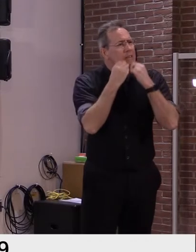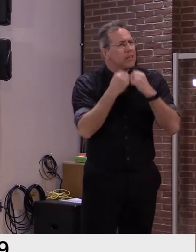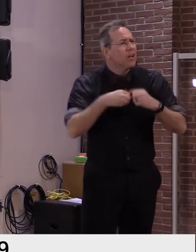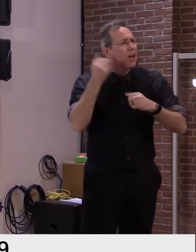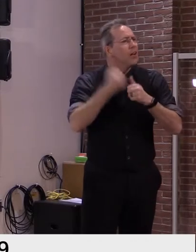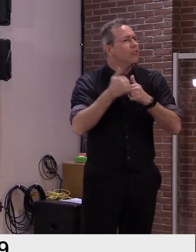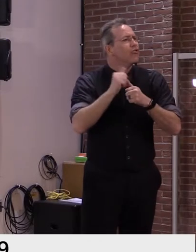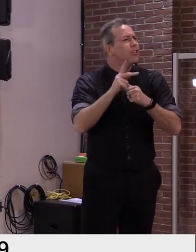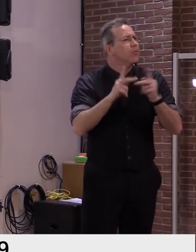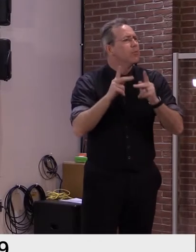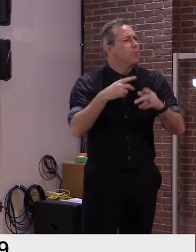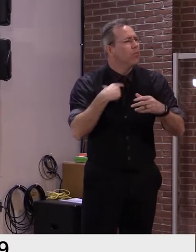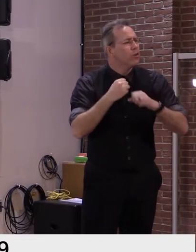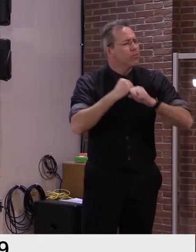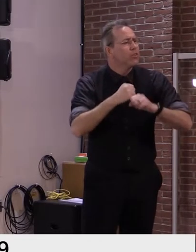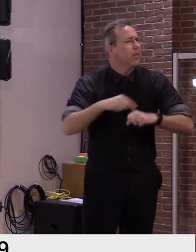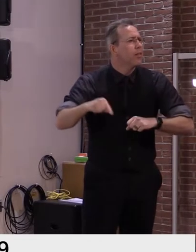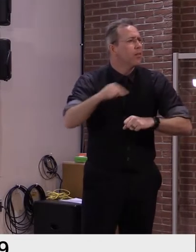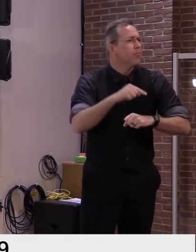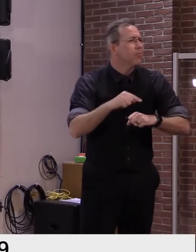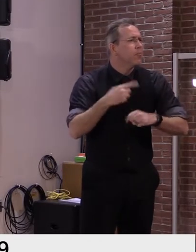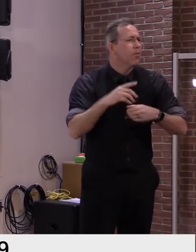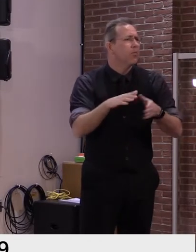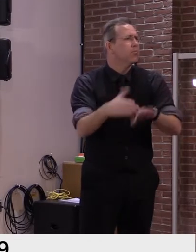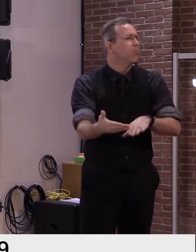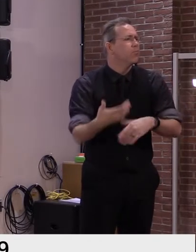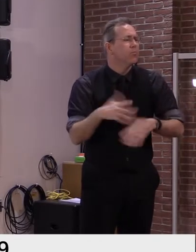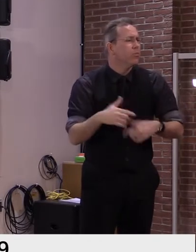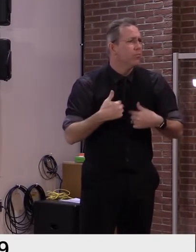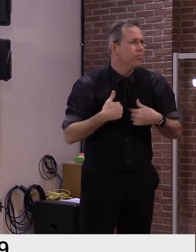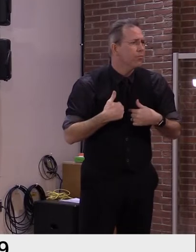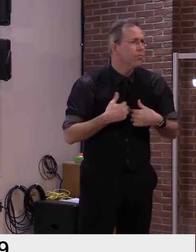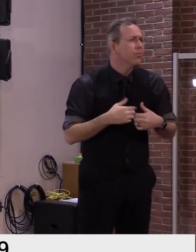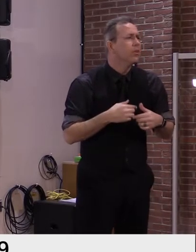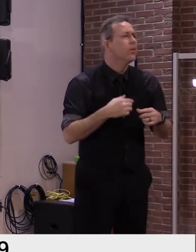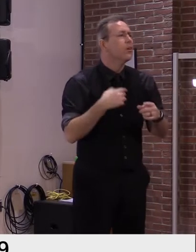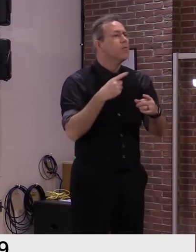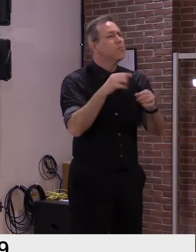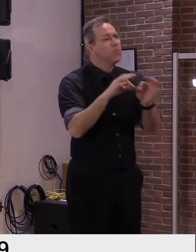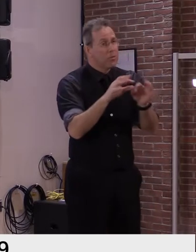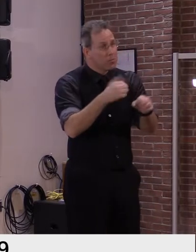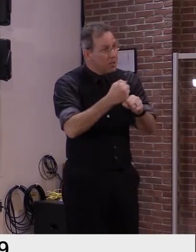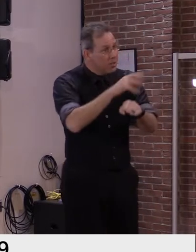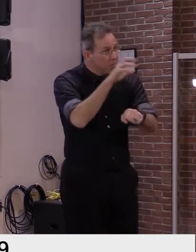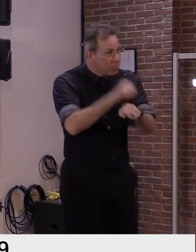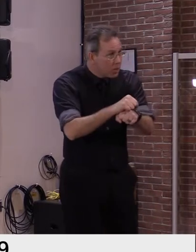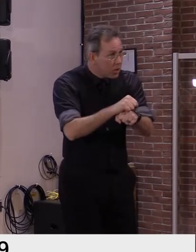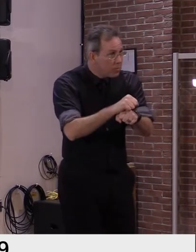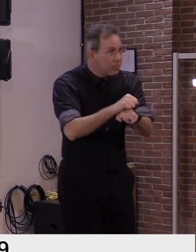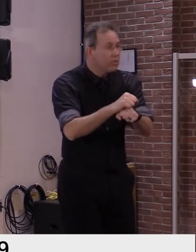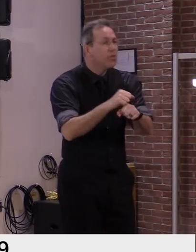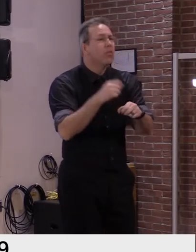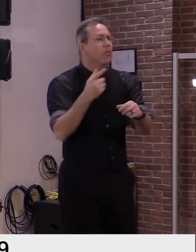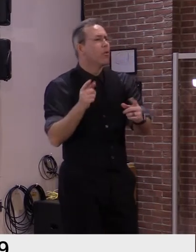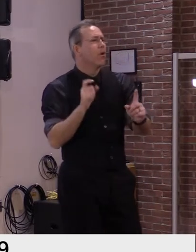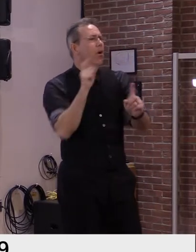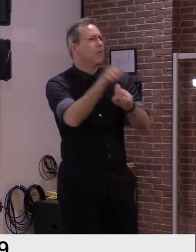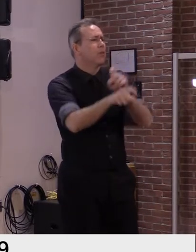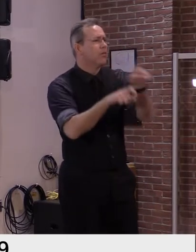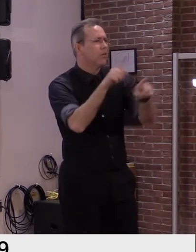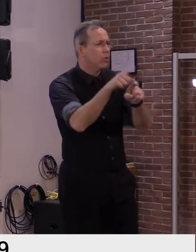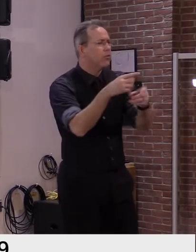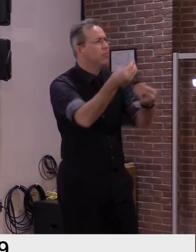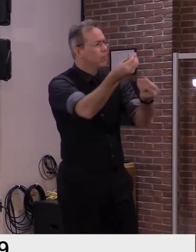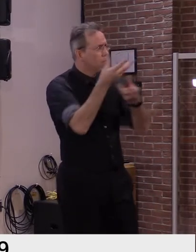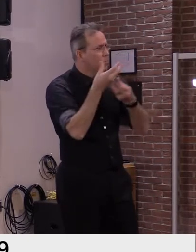are protected. When making your appointment, you will also be asked to provide information for a